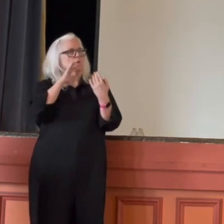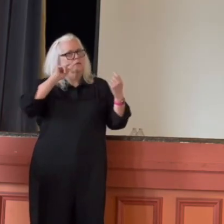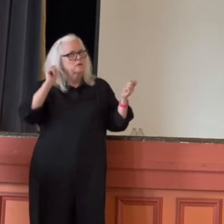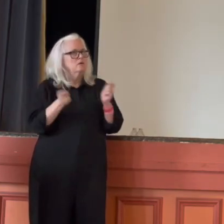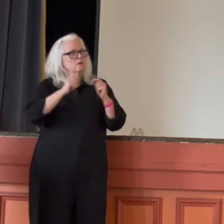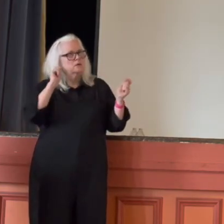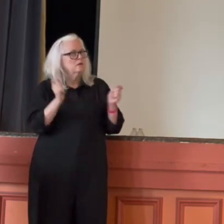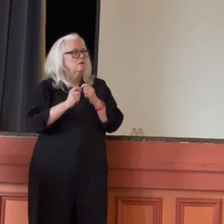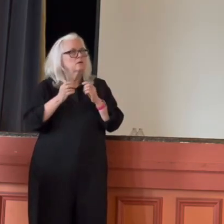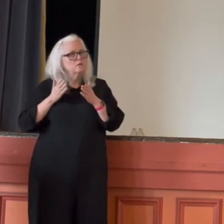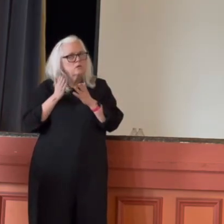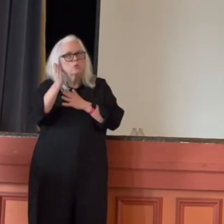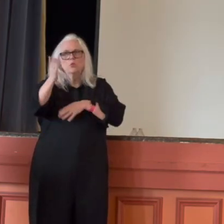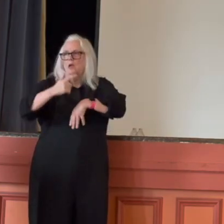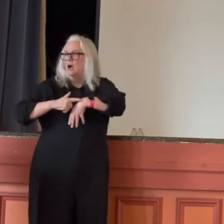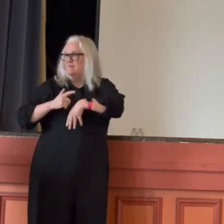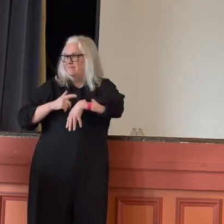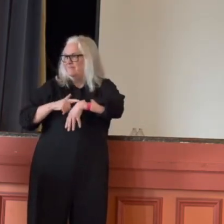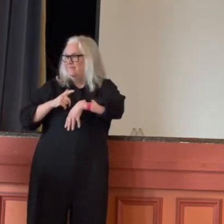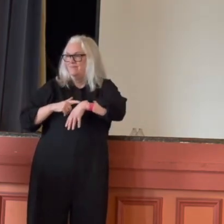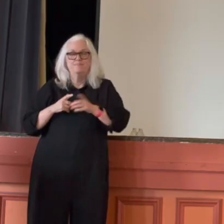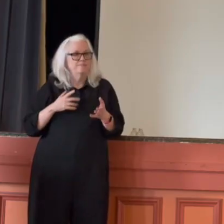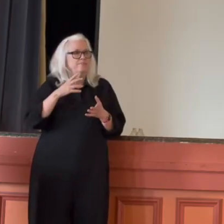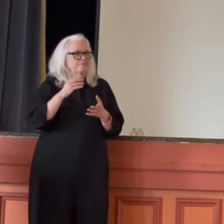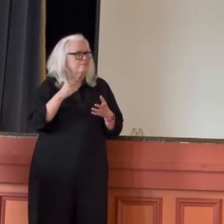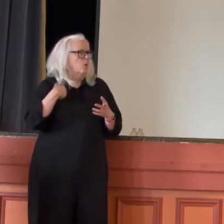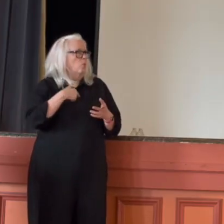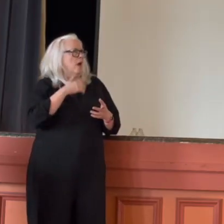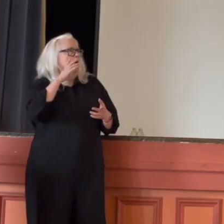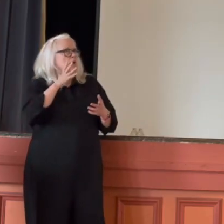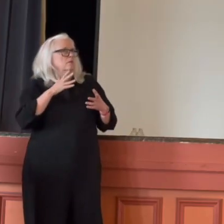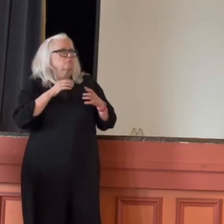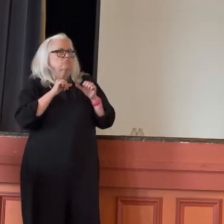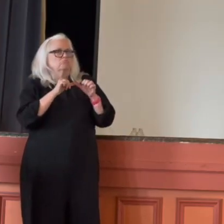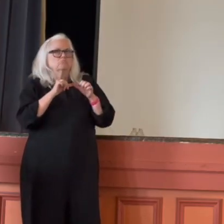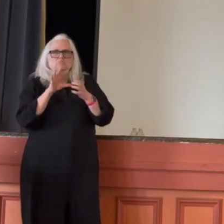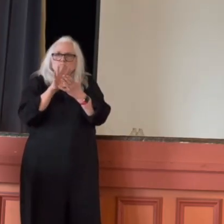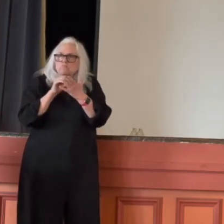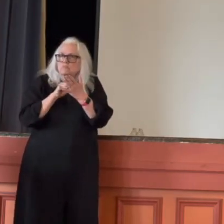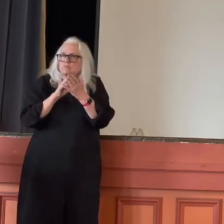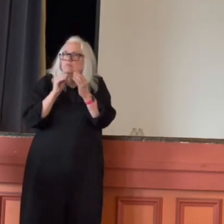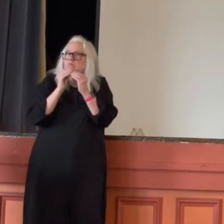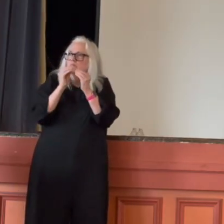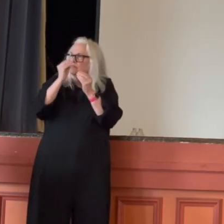will change over time as we continue to learn new data and